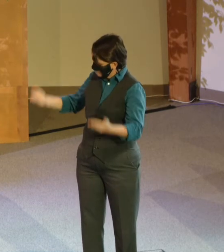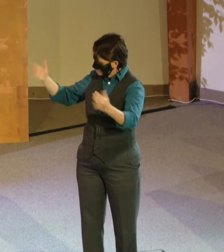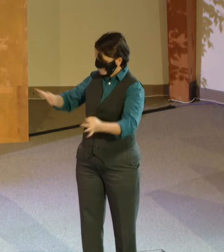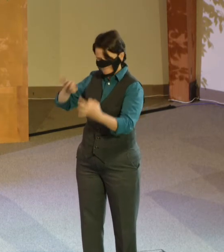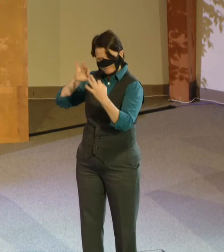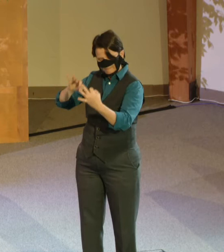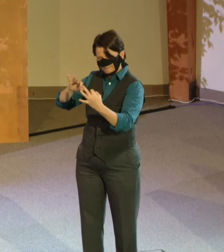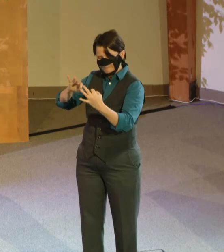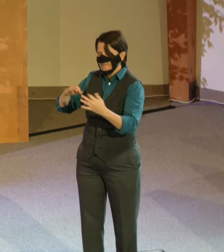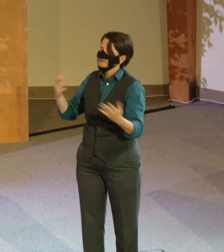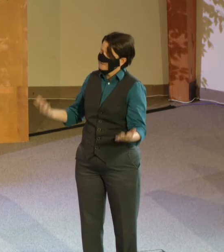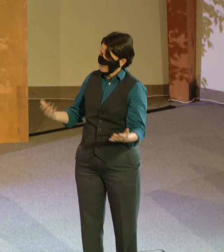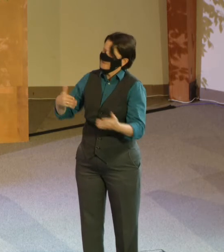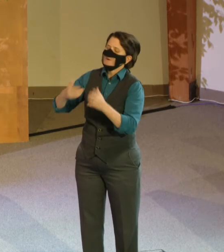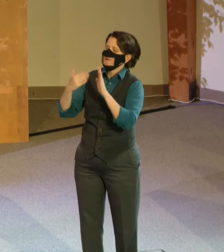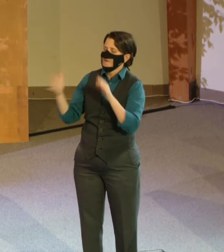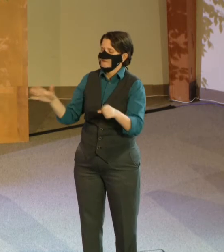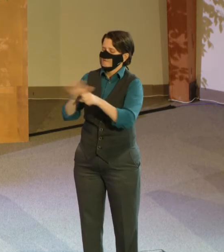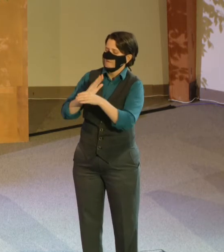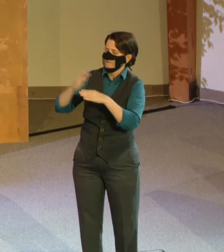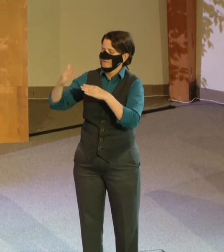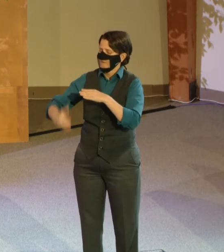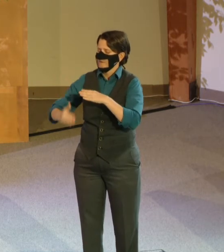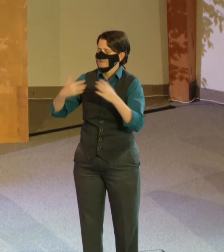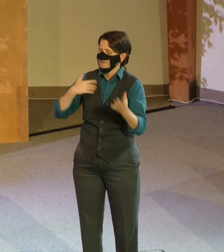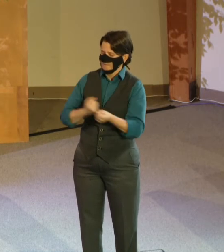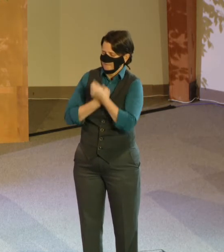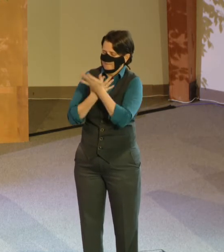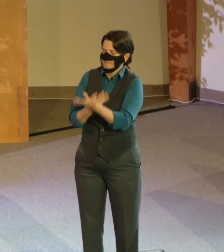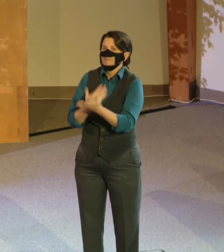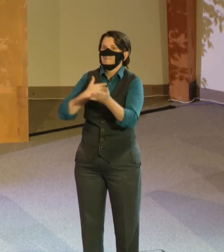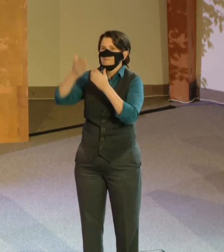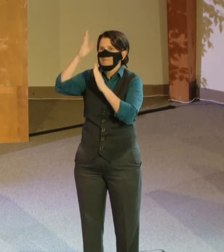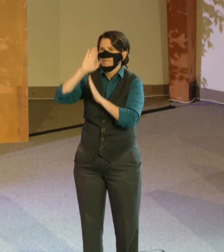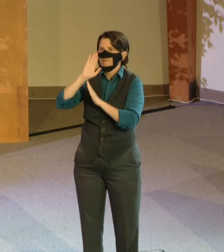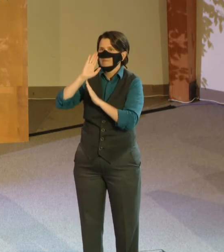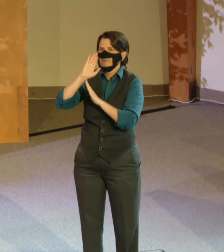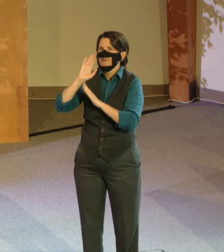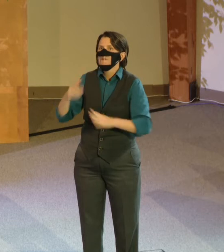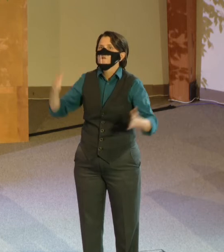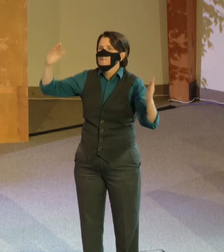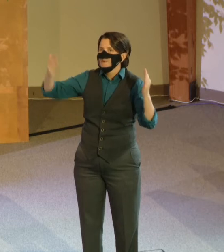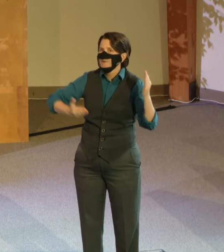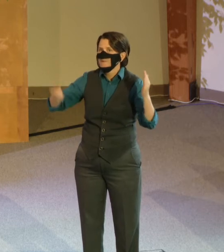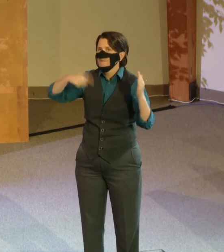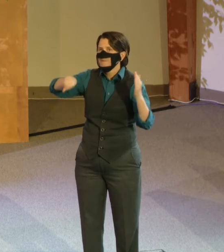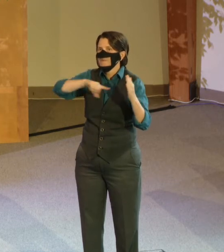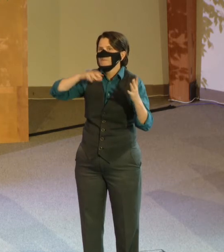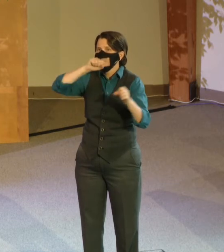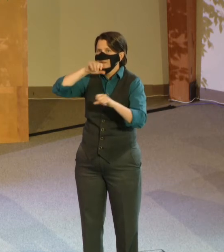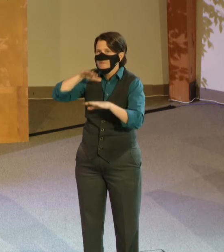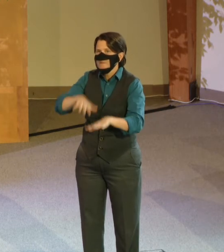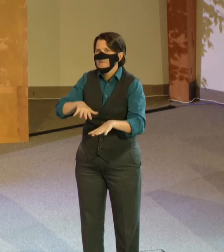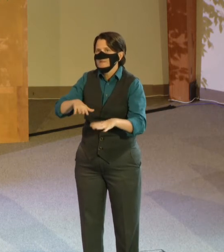are, a perfect, whole, and complete expression of God. We welcome you